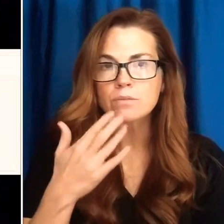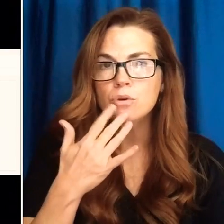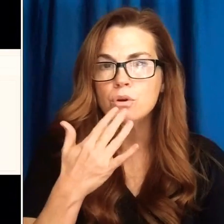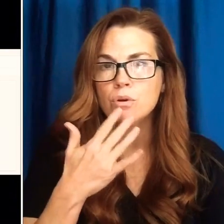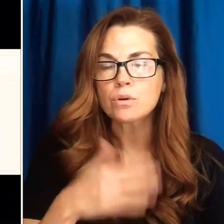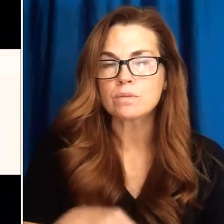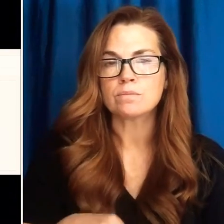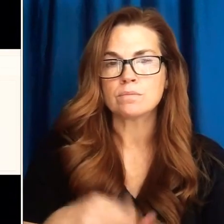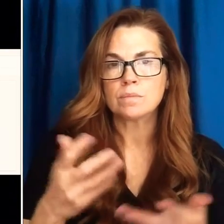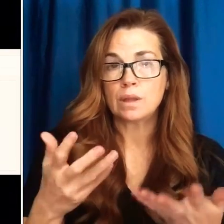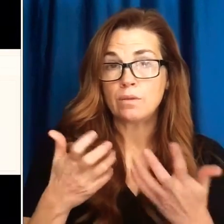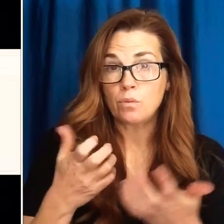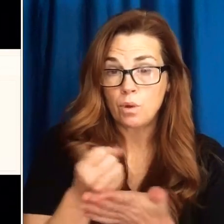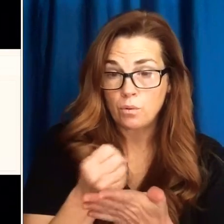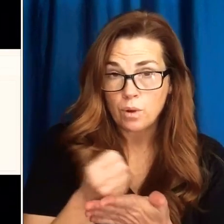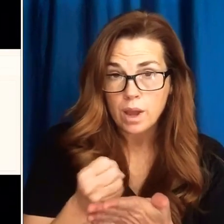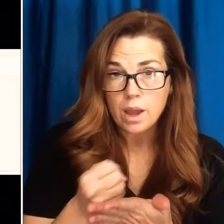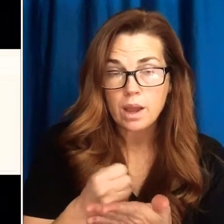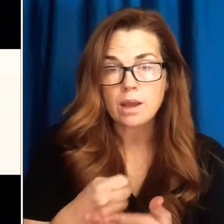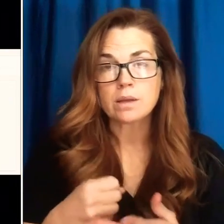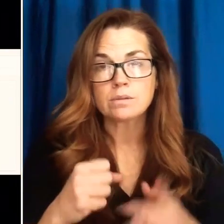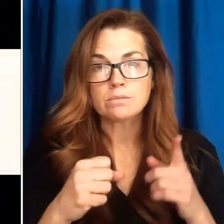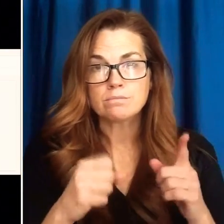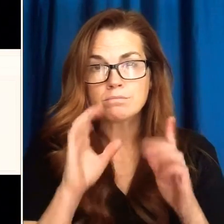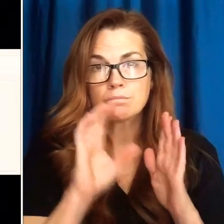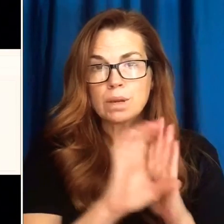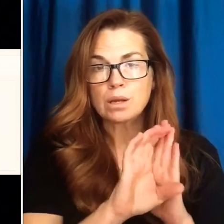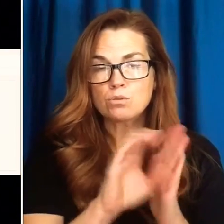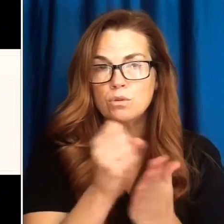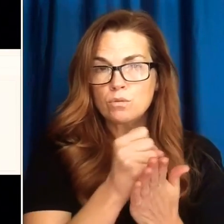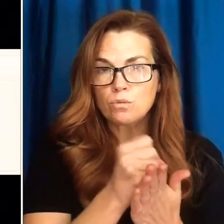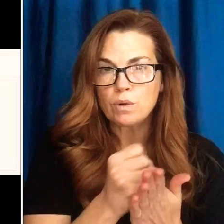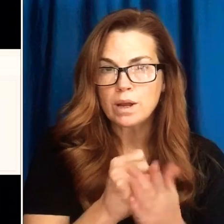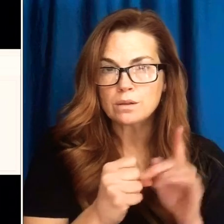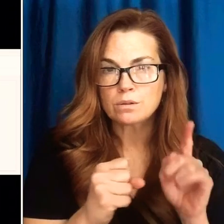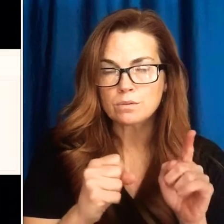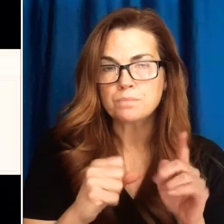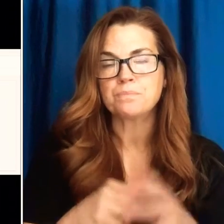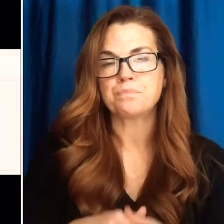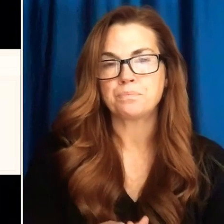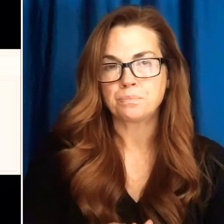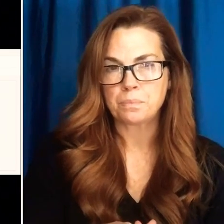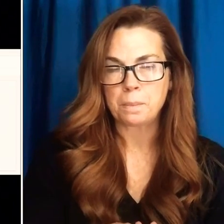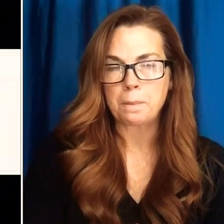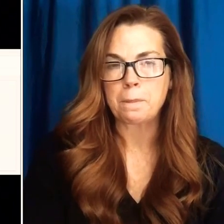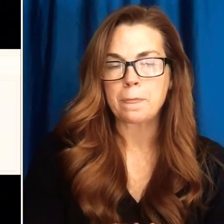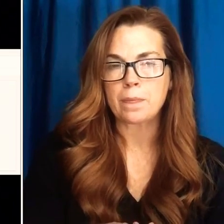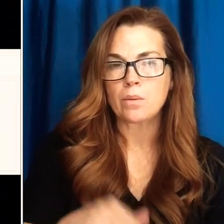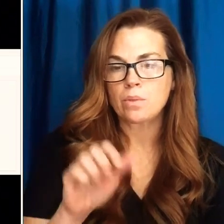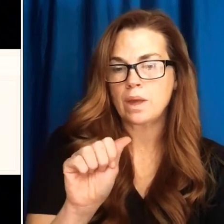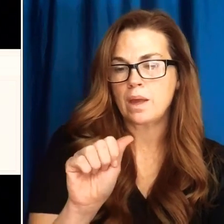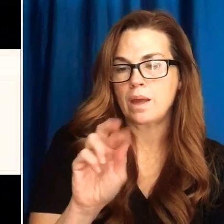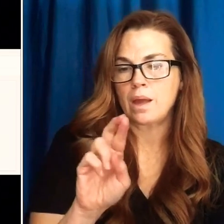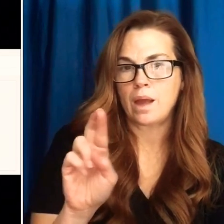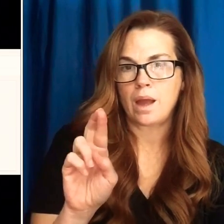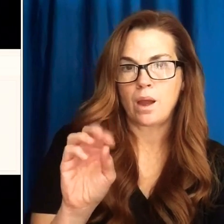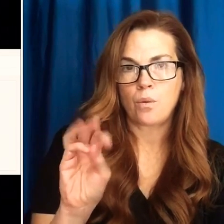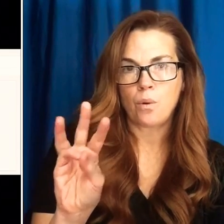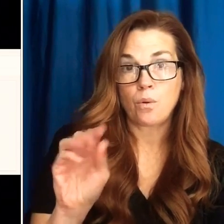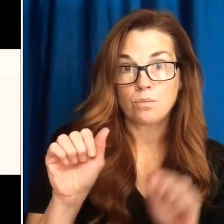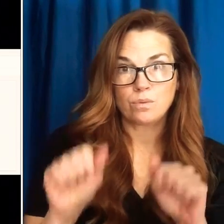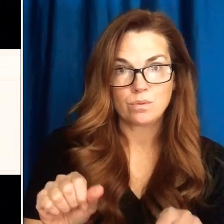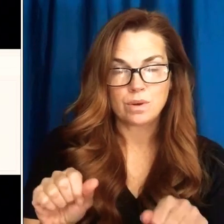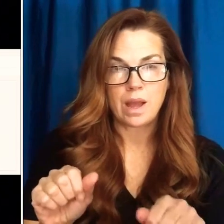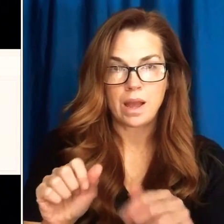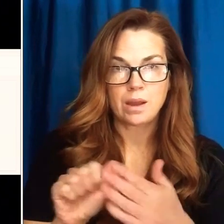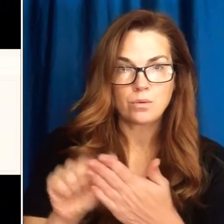the eraser, or there's a great function. If you click on the little arrow, you can erase the whole board and clear